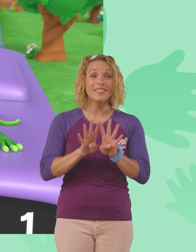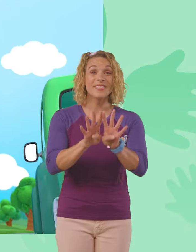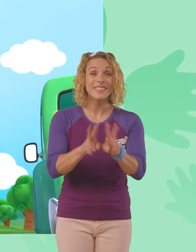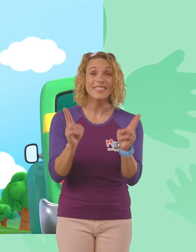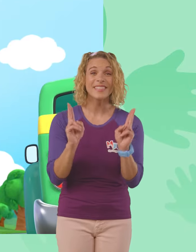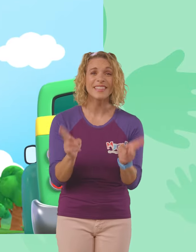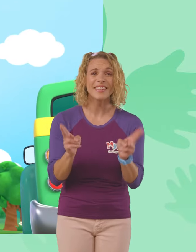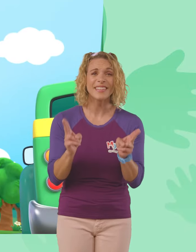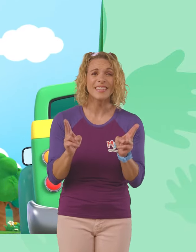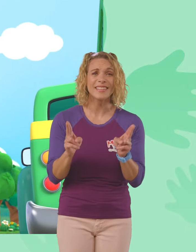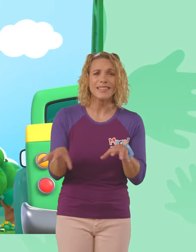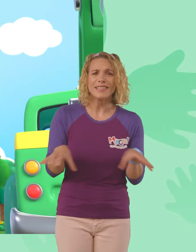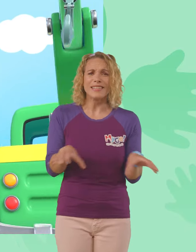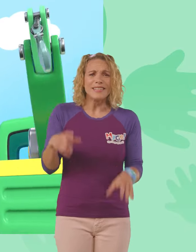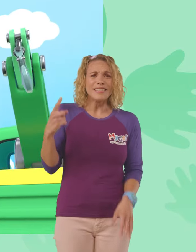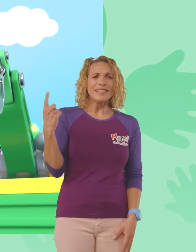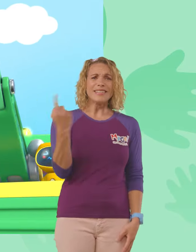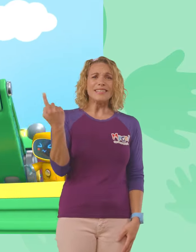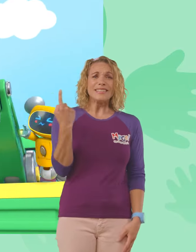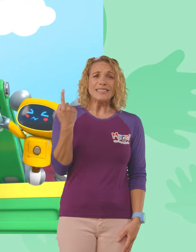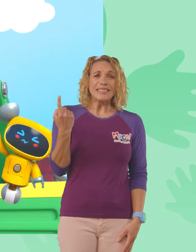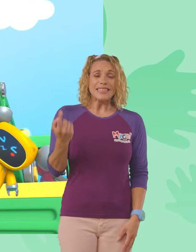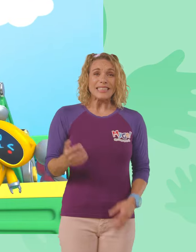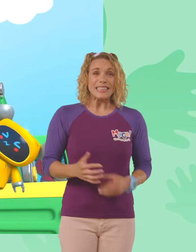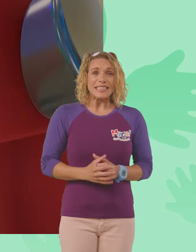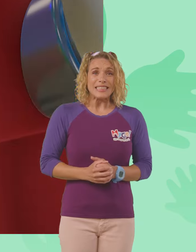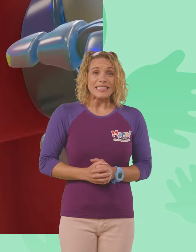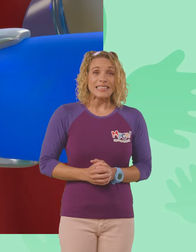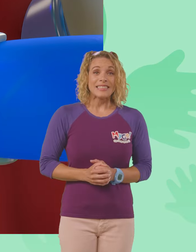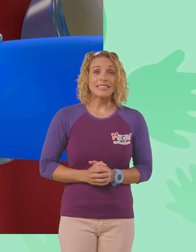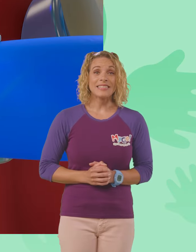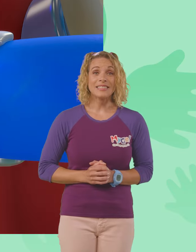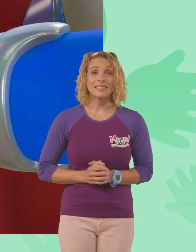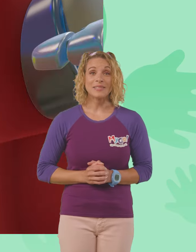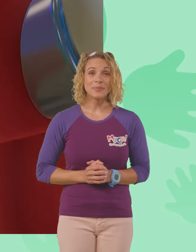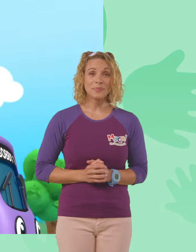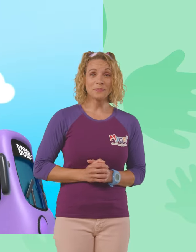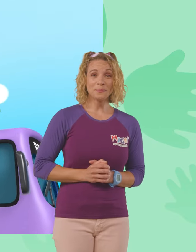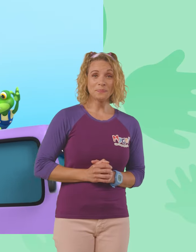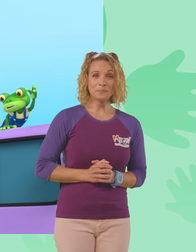Mechanicals! Quick! Do something!